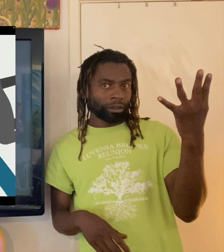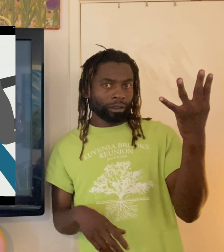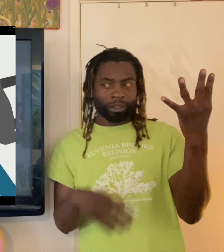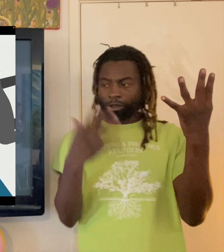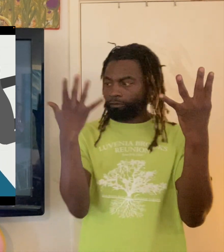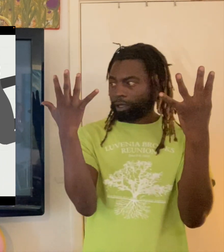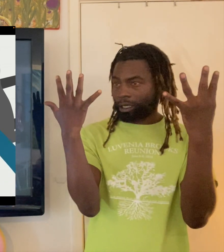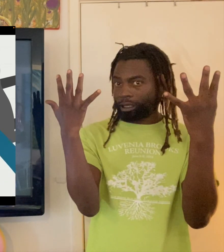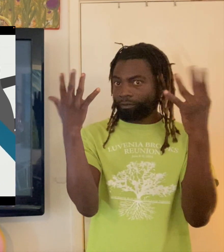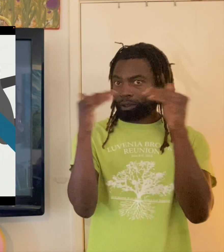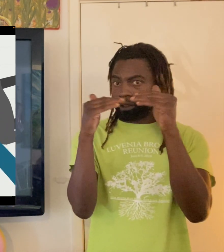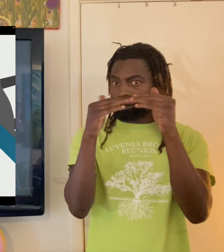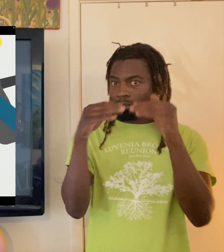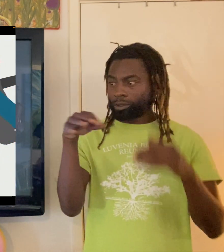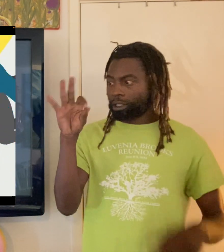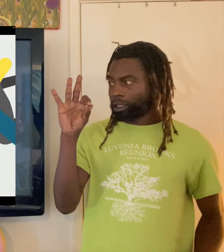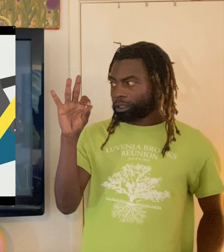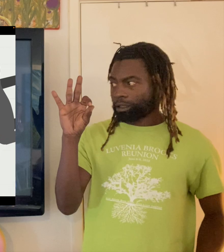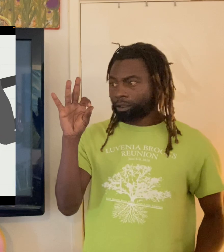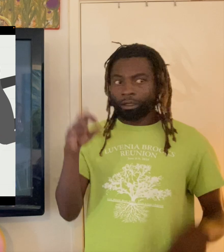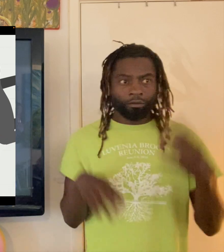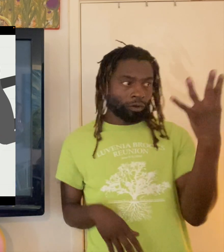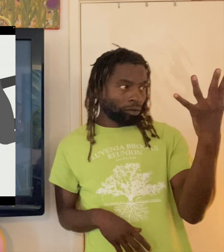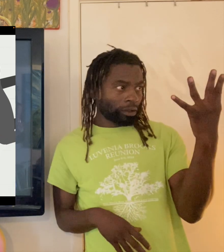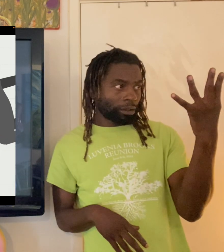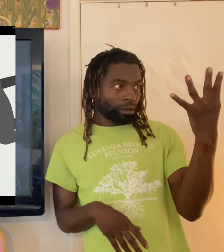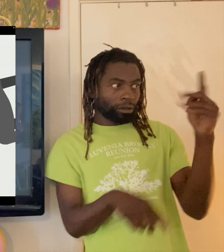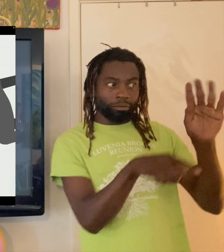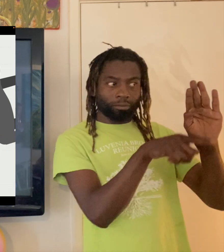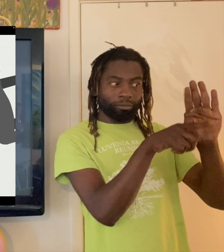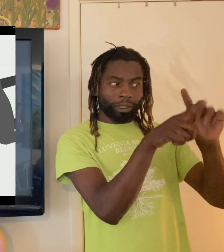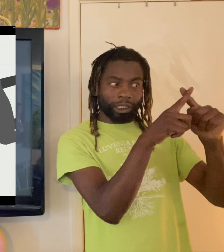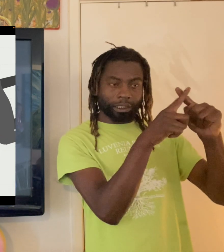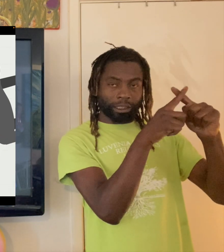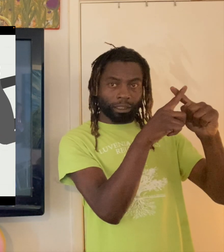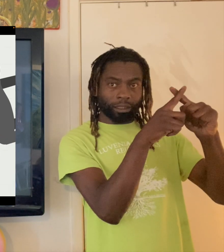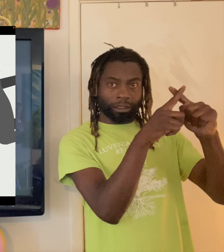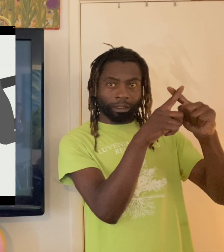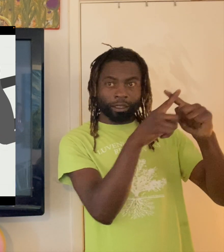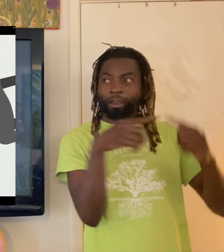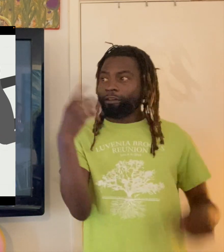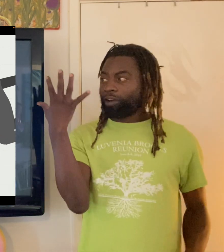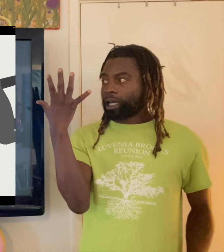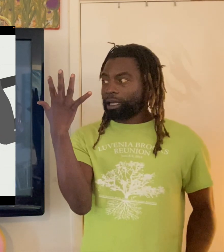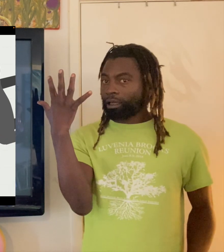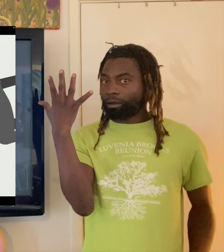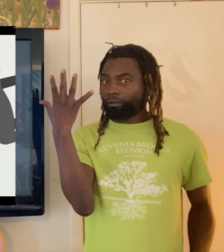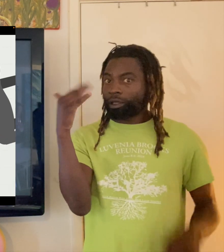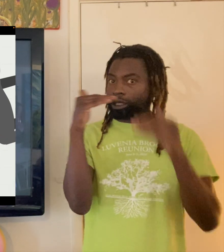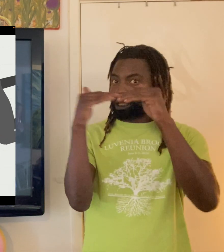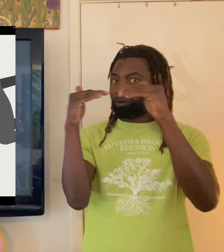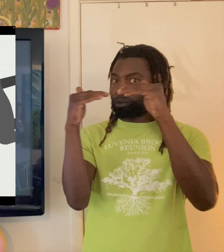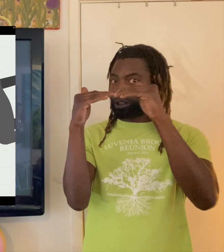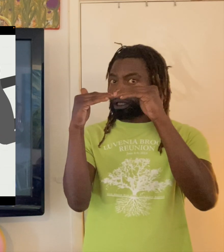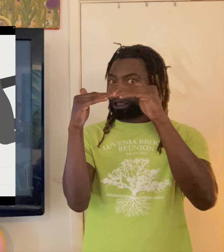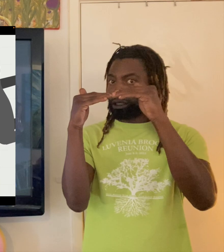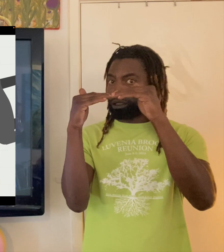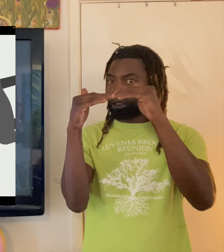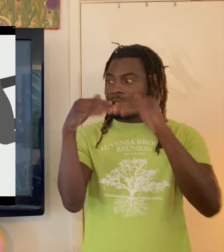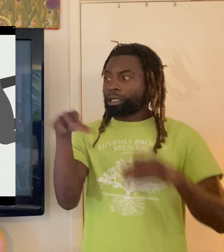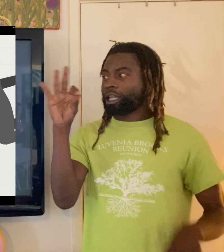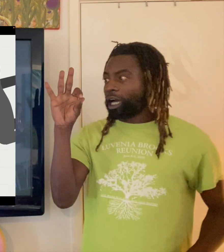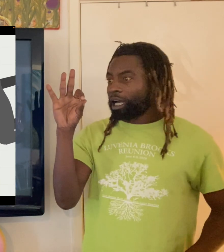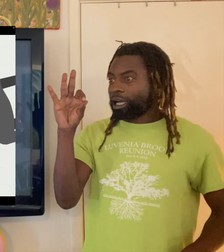4 plus 5 equals 9. 4 plus sign, 5 equals